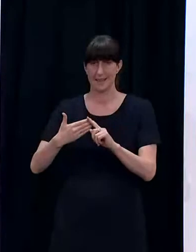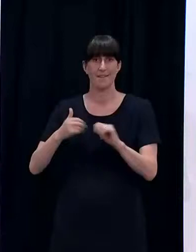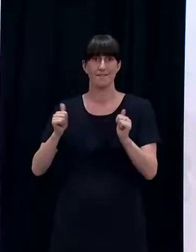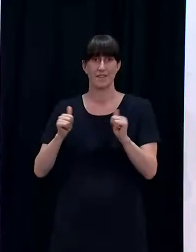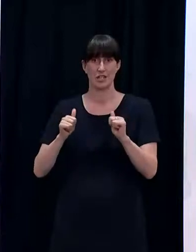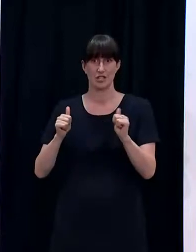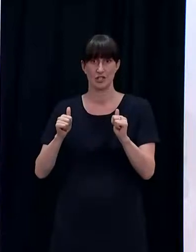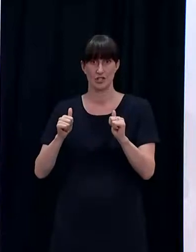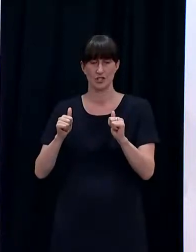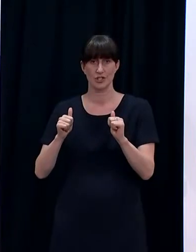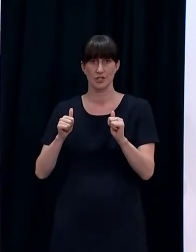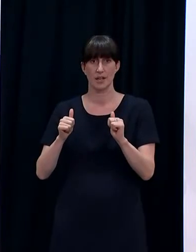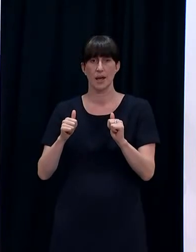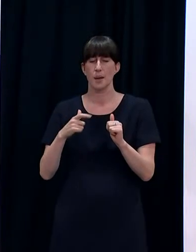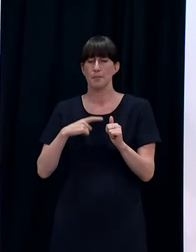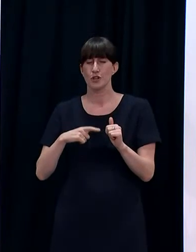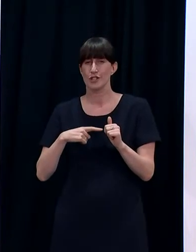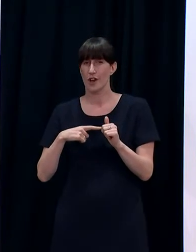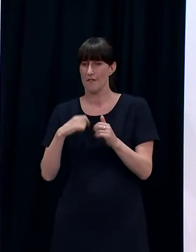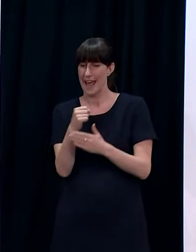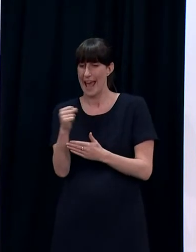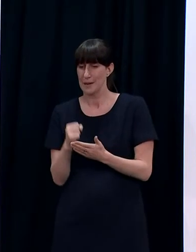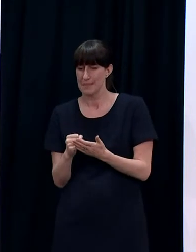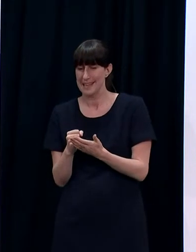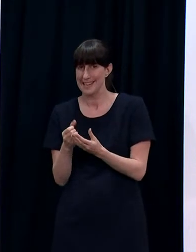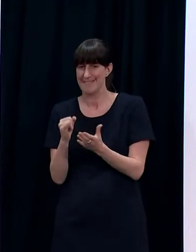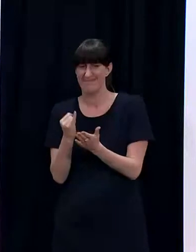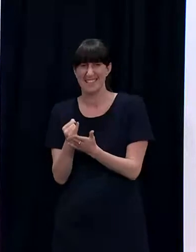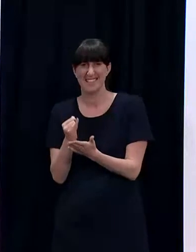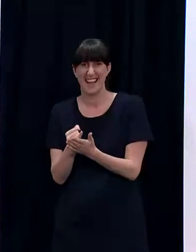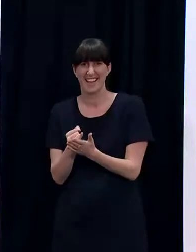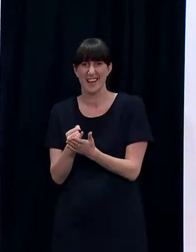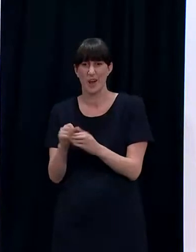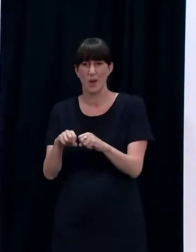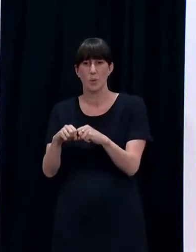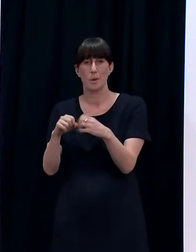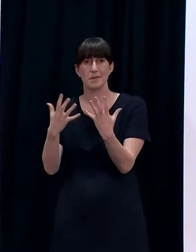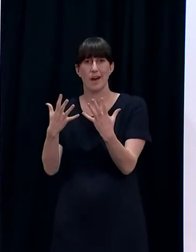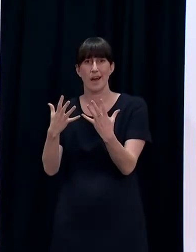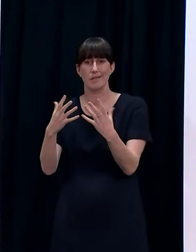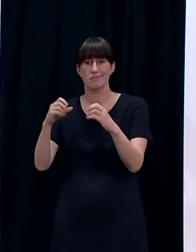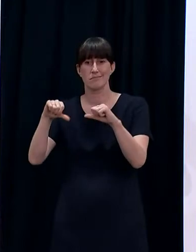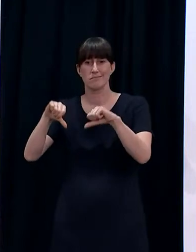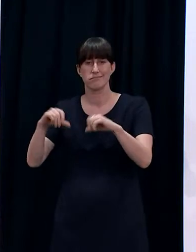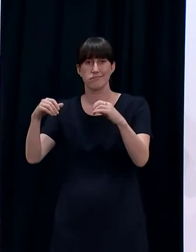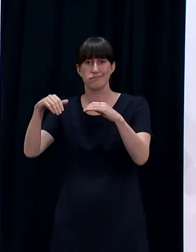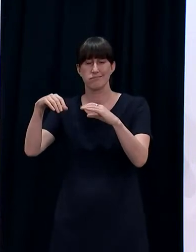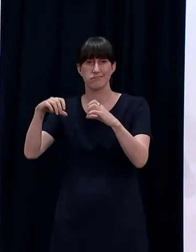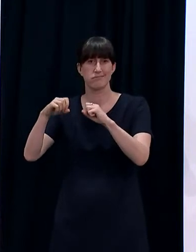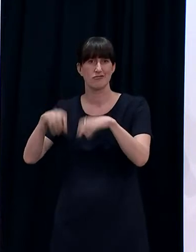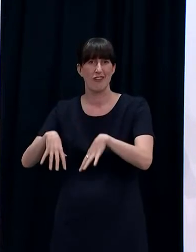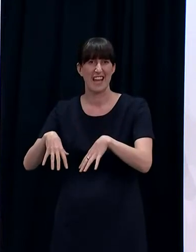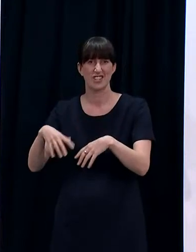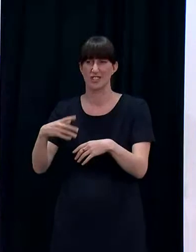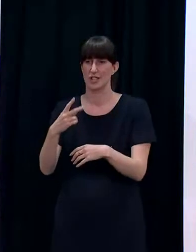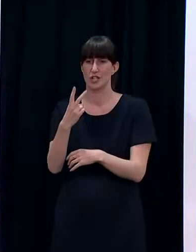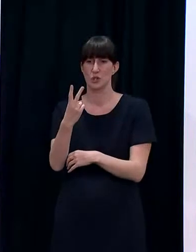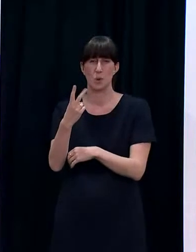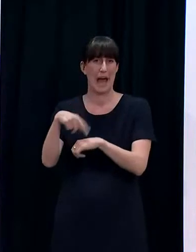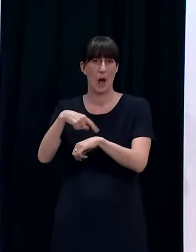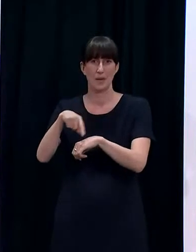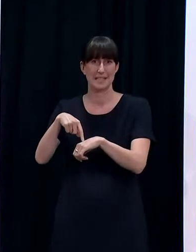want to note that due to an administrative error, the website for this was closed last night for 2 hours between 8 p.m. and 10